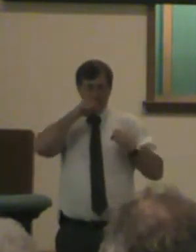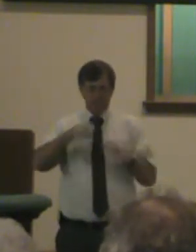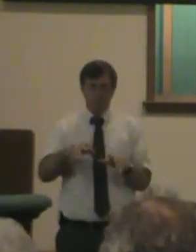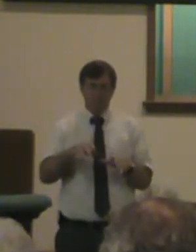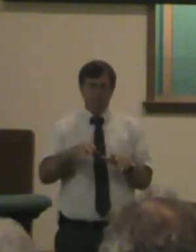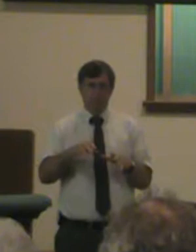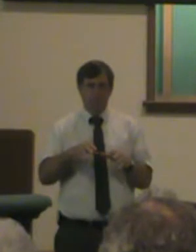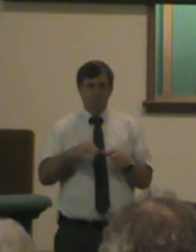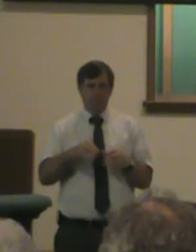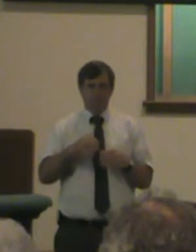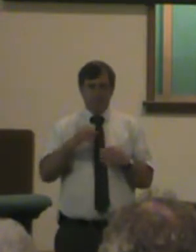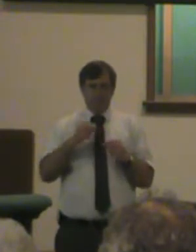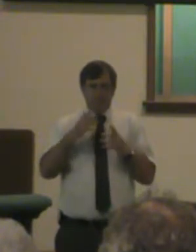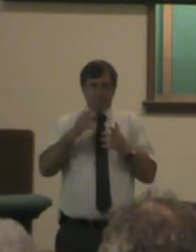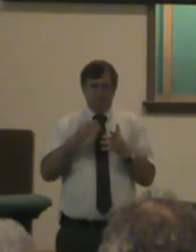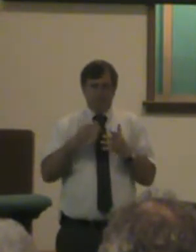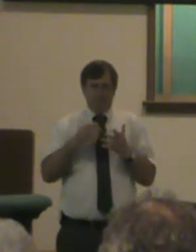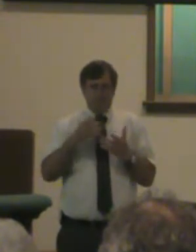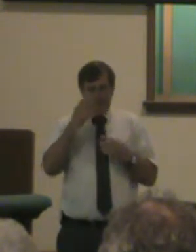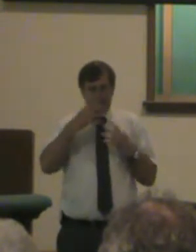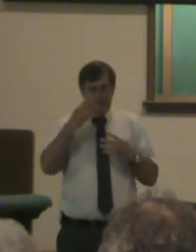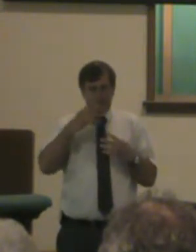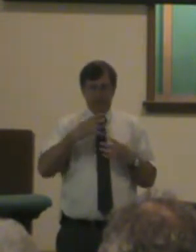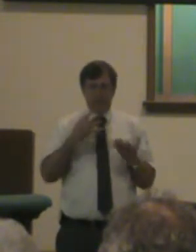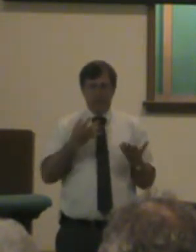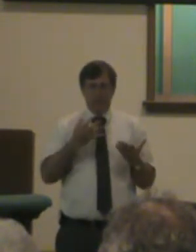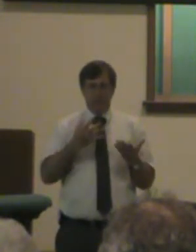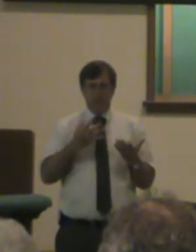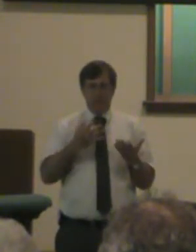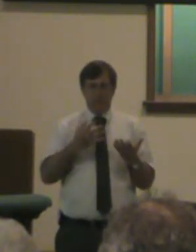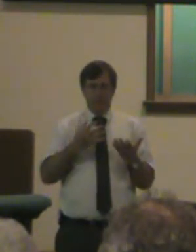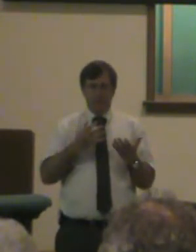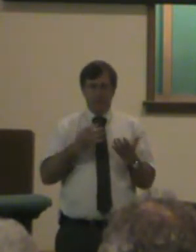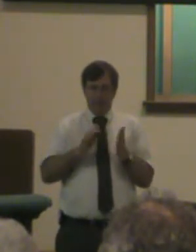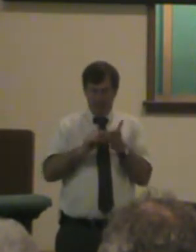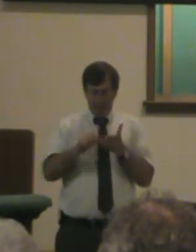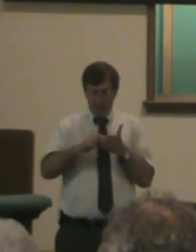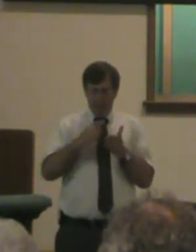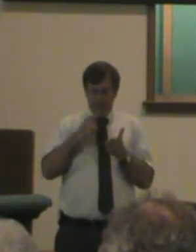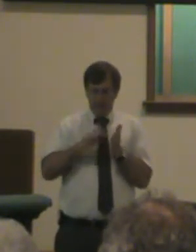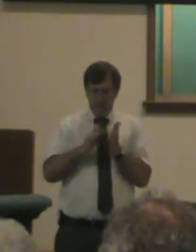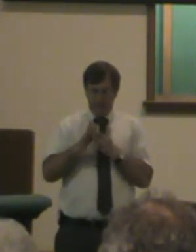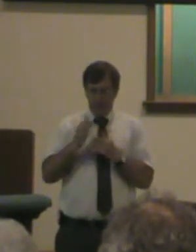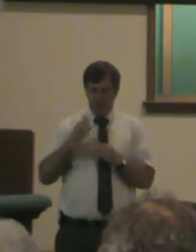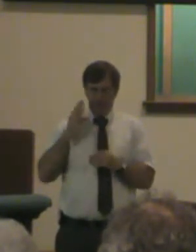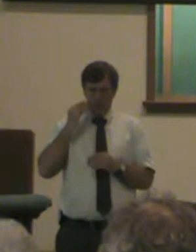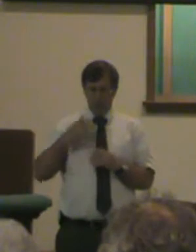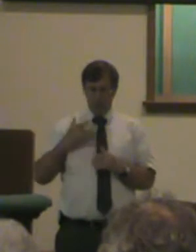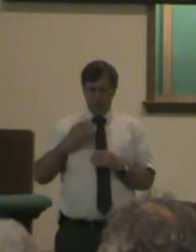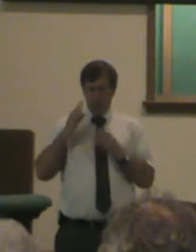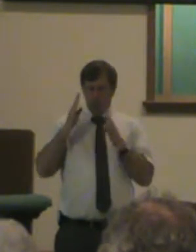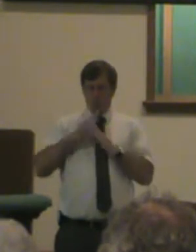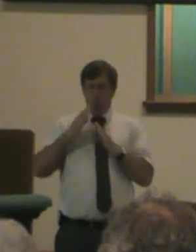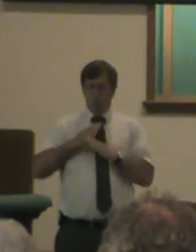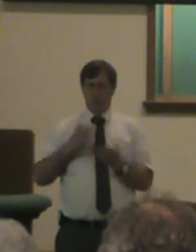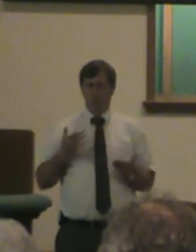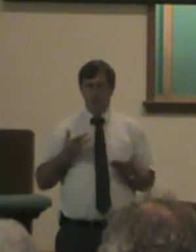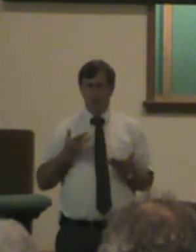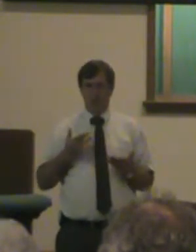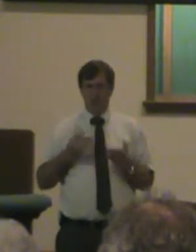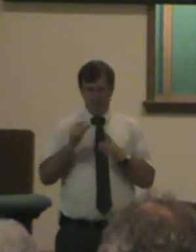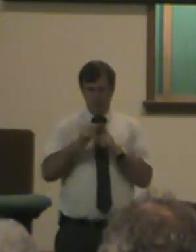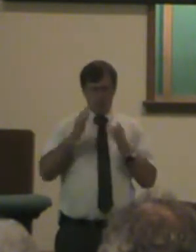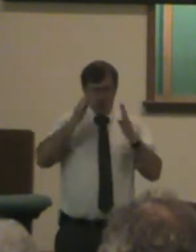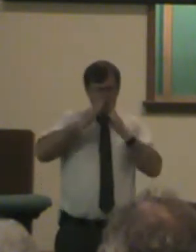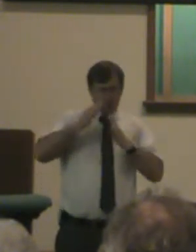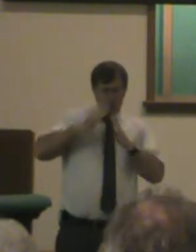of in his tears. And the text says he was troubled. The word here for troubled has the